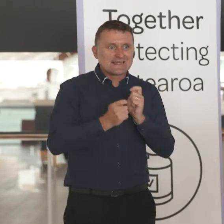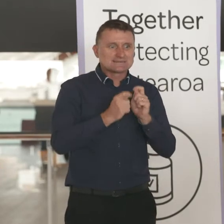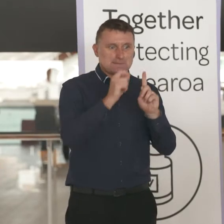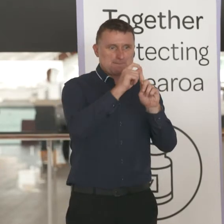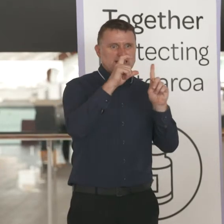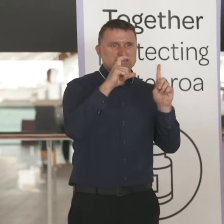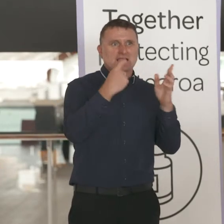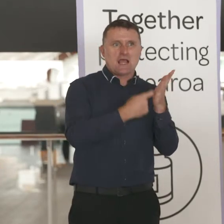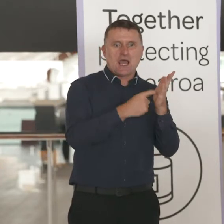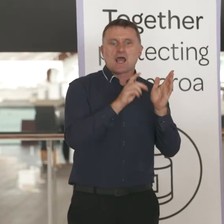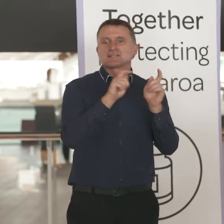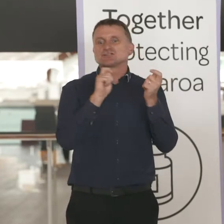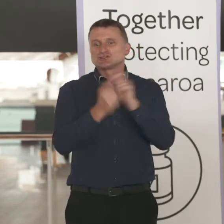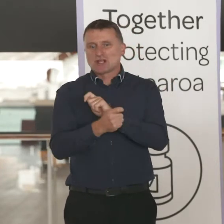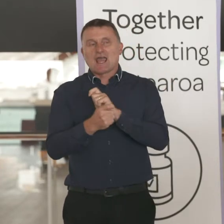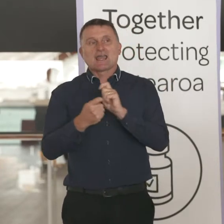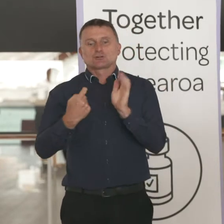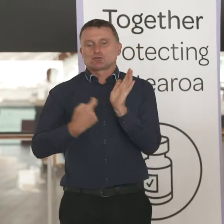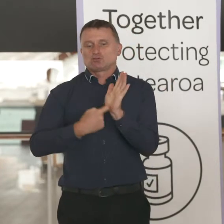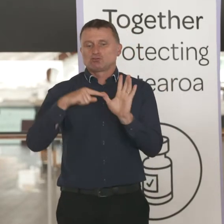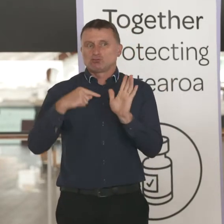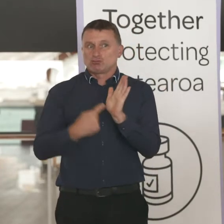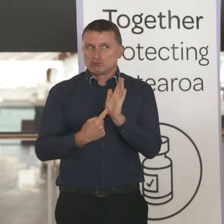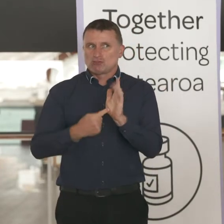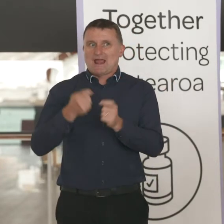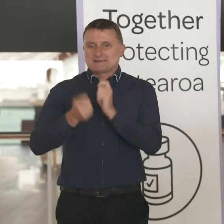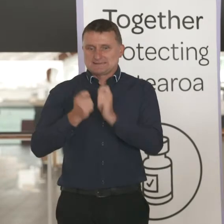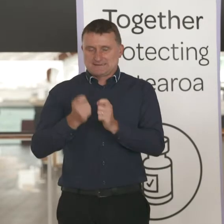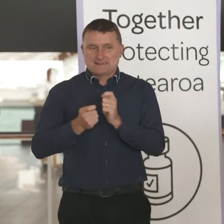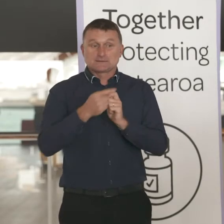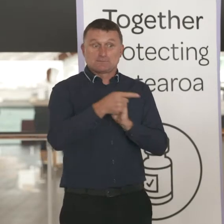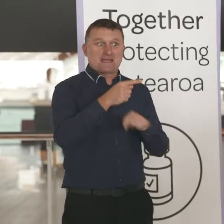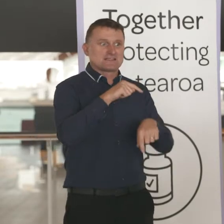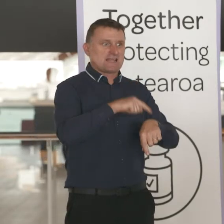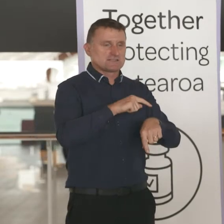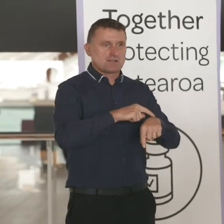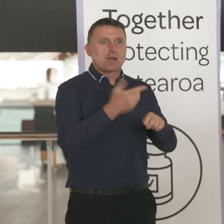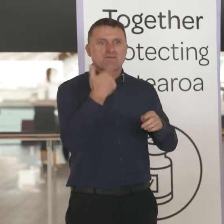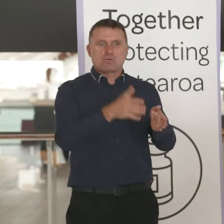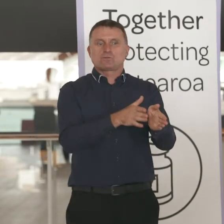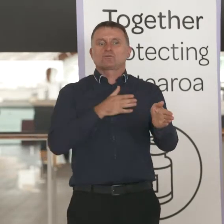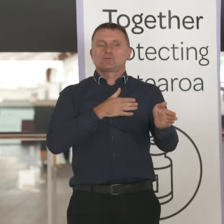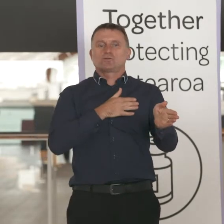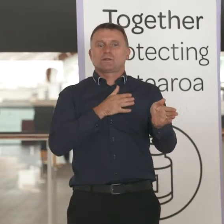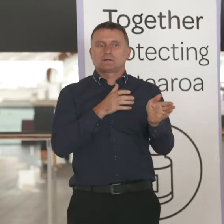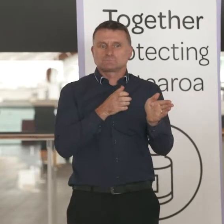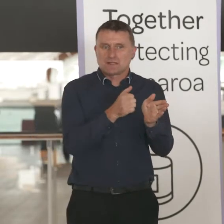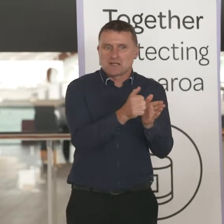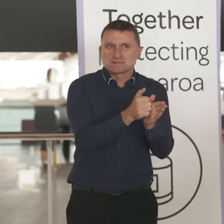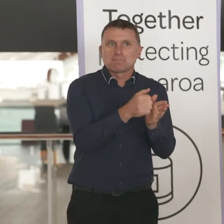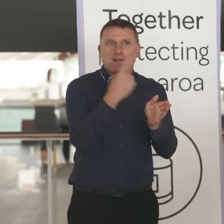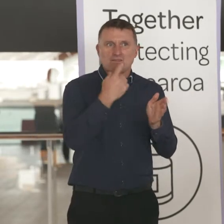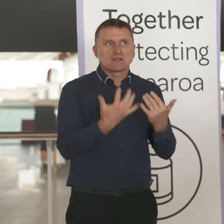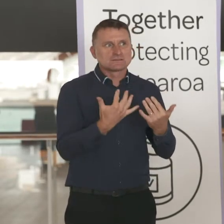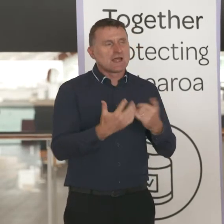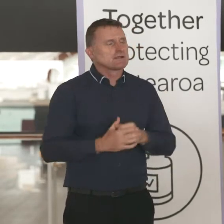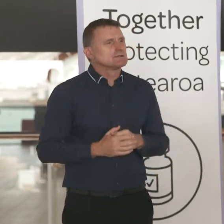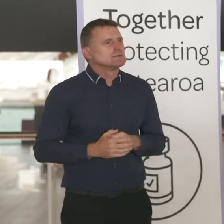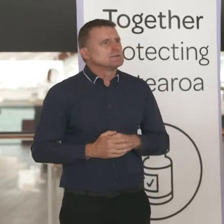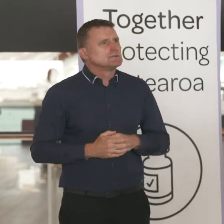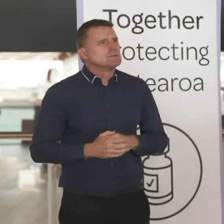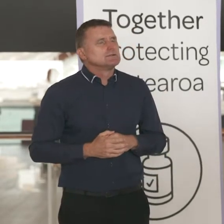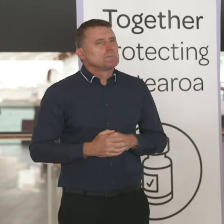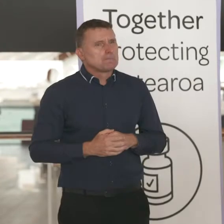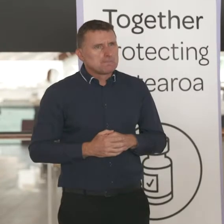very surprised if there was a 10-day wait anywhere in the country at the moment. What's the message to people who are